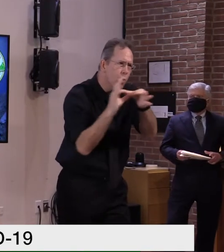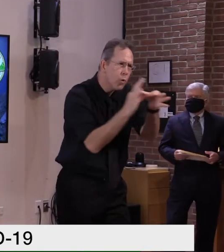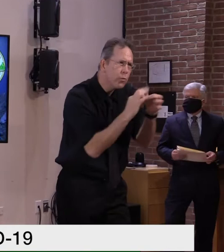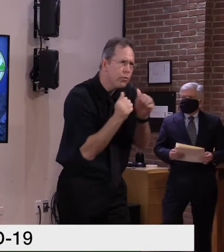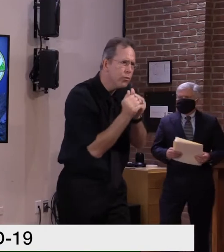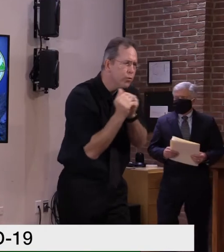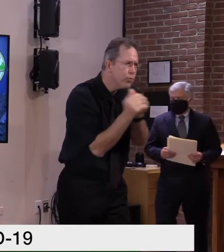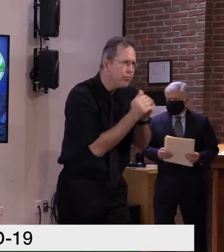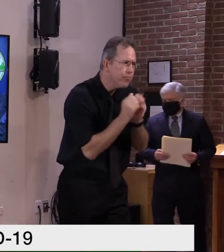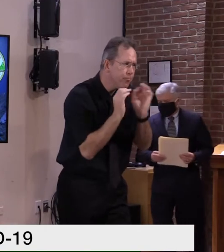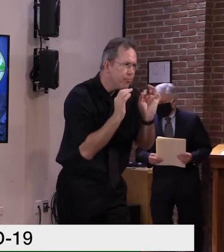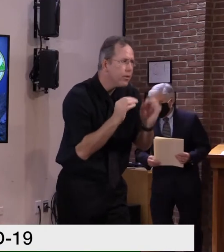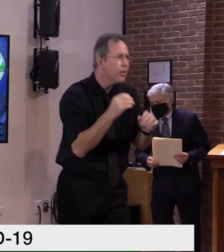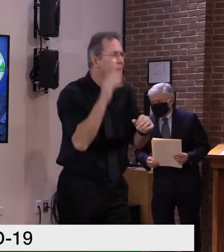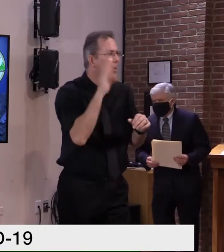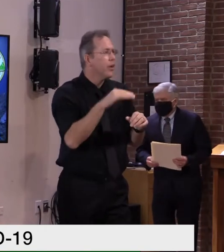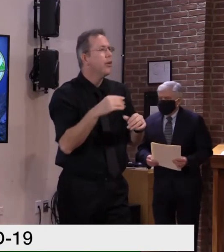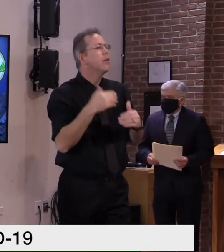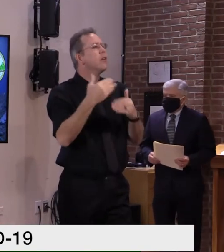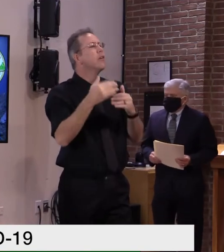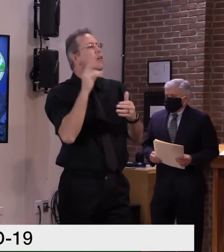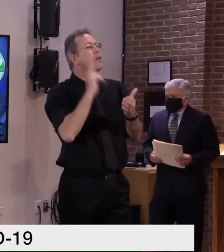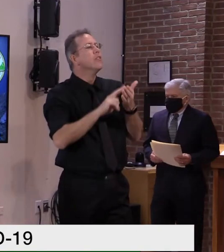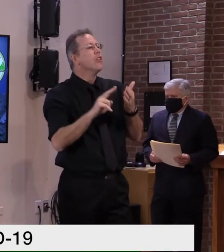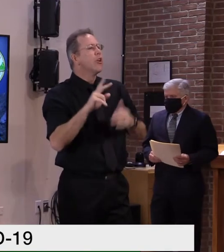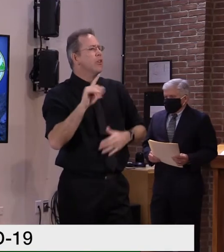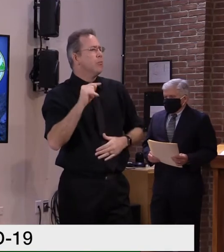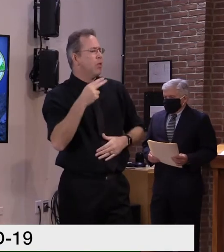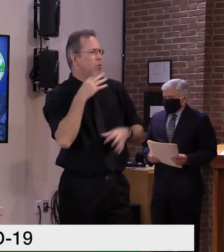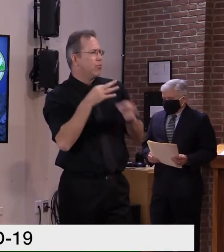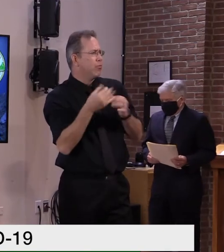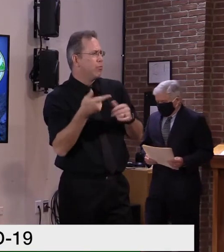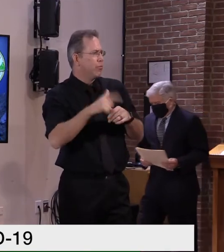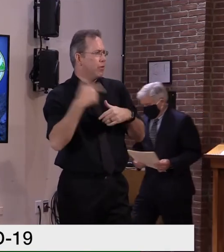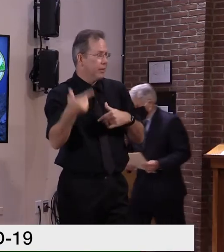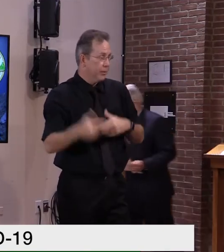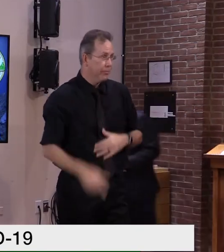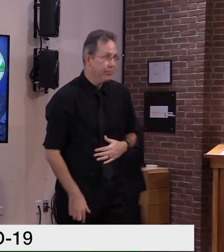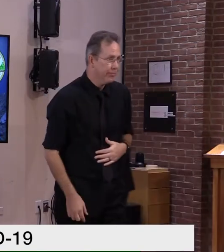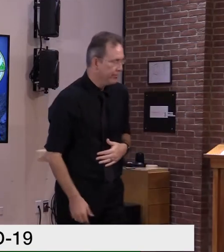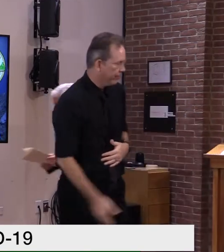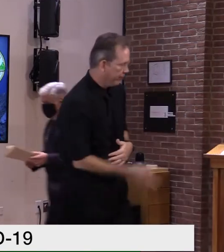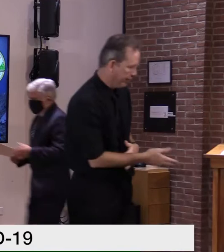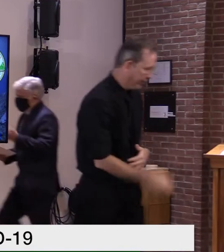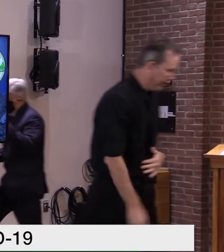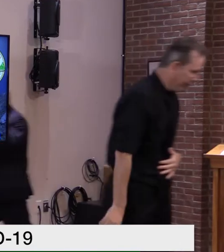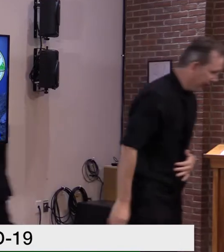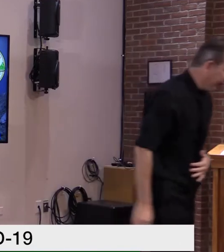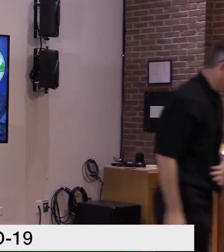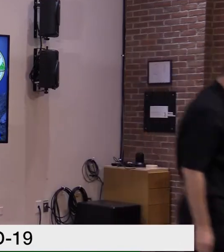Secretary Smith for an update on our testing and tracing programs. Secretary Smith.